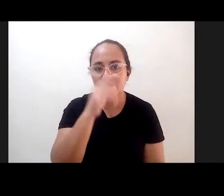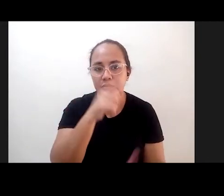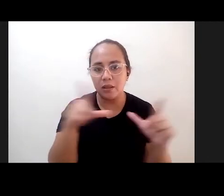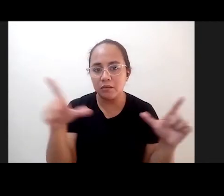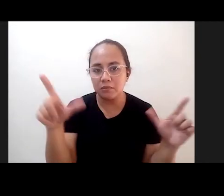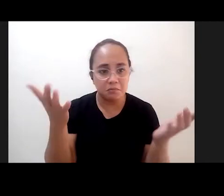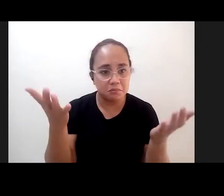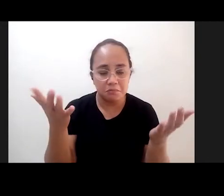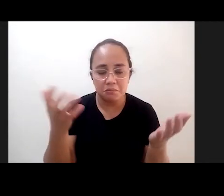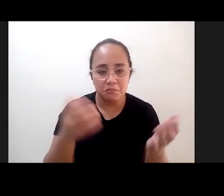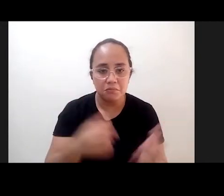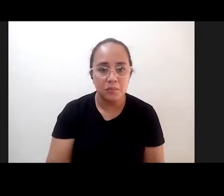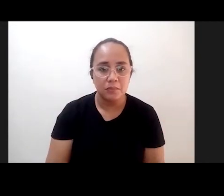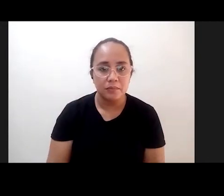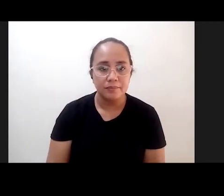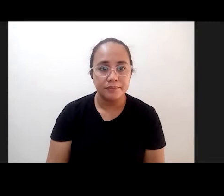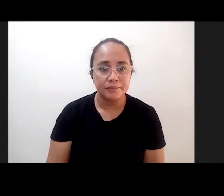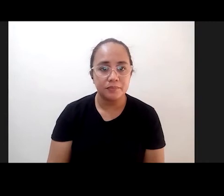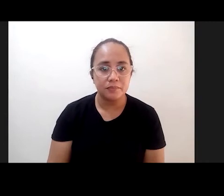Yeah.